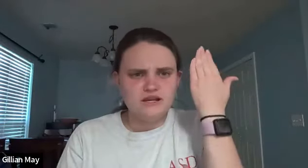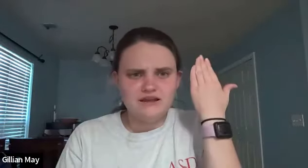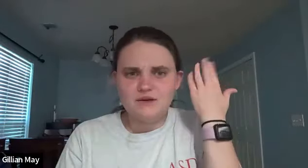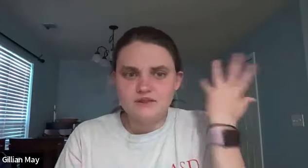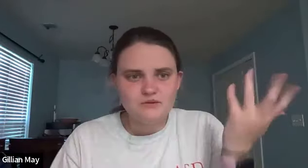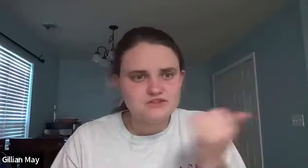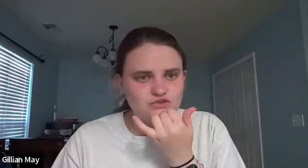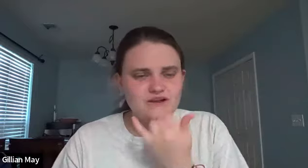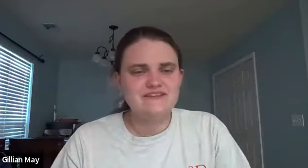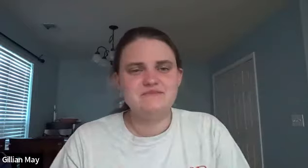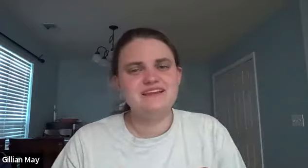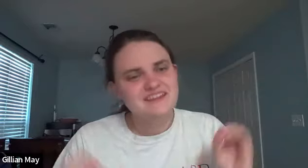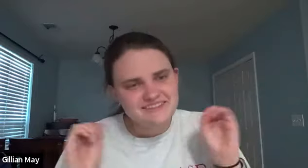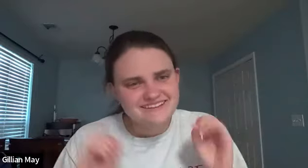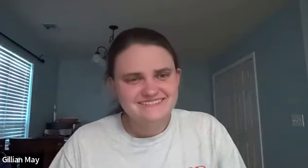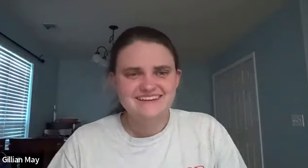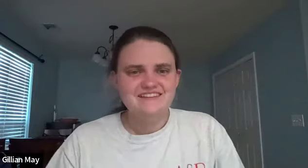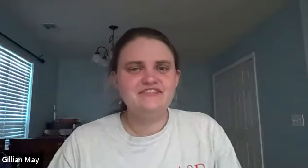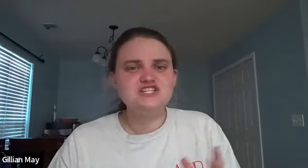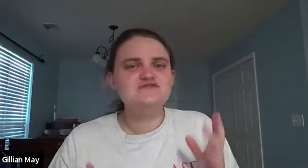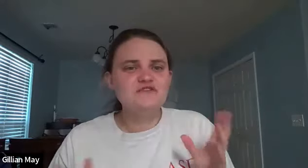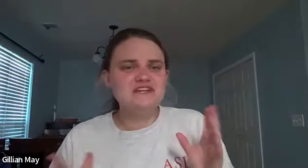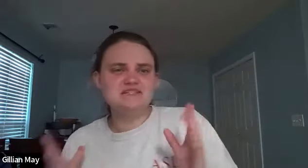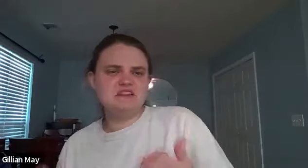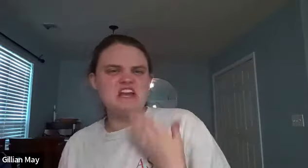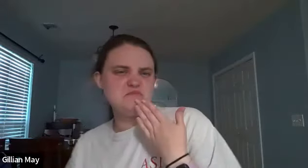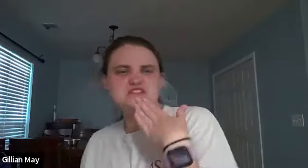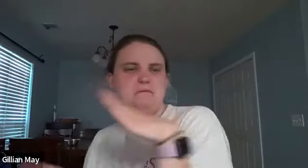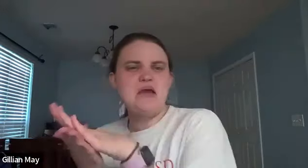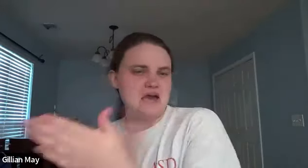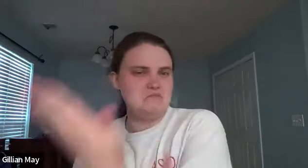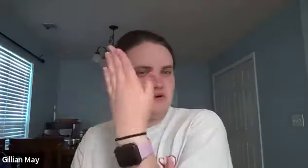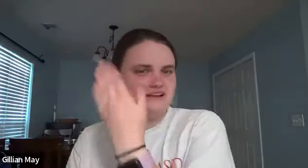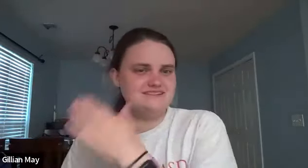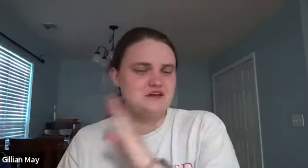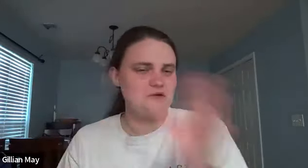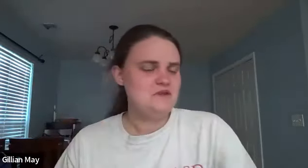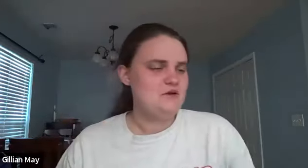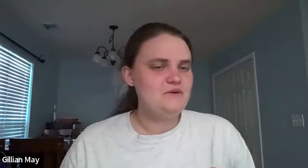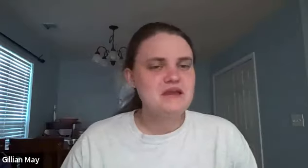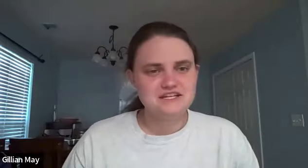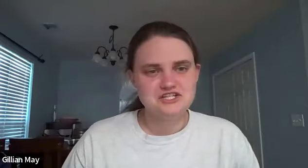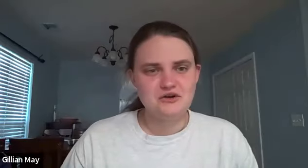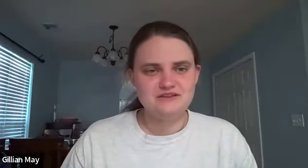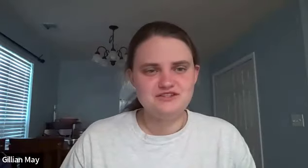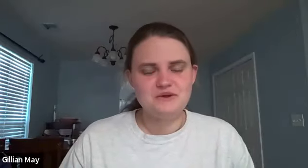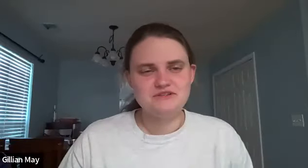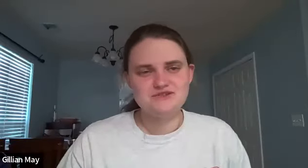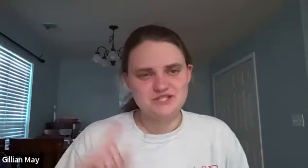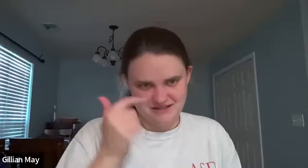morning. And I'll be like, what's wrong? And then they'd be like, nothing. Like they just felt the need to be like, I'm going to say bad morning. And so we made it a joke. And so we would switch it